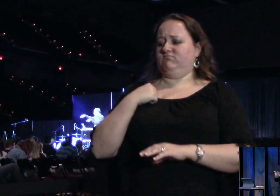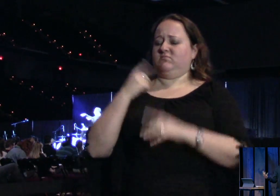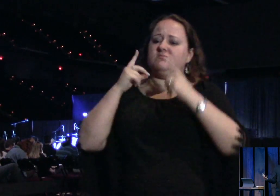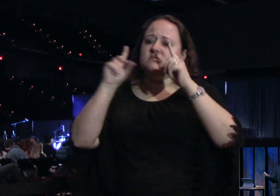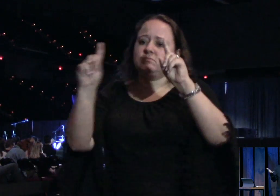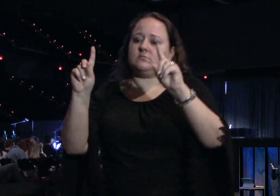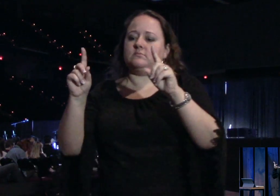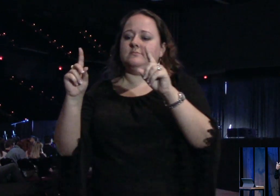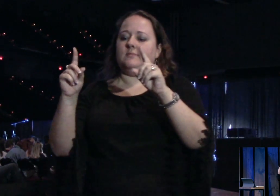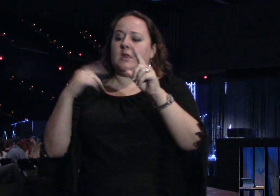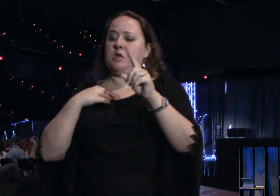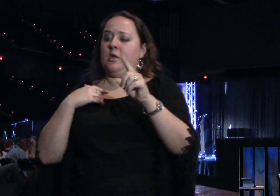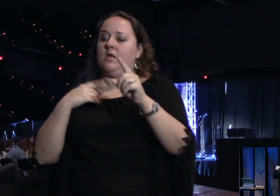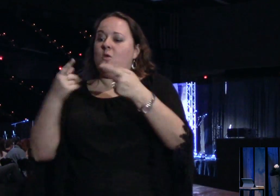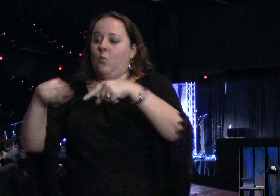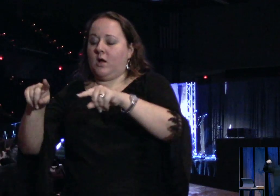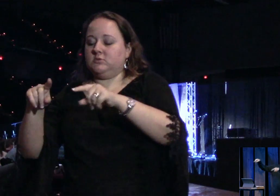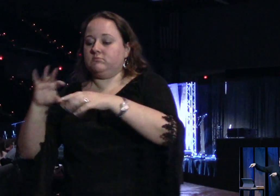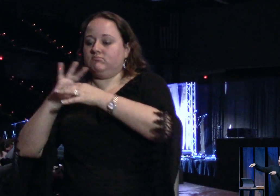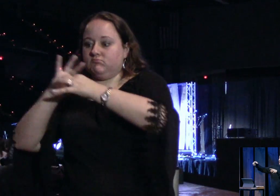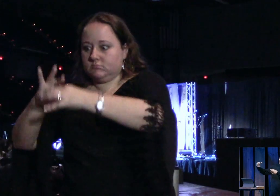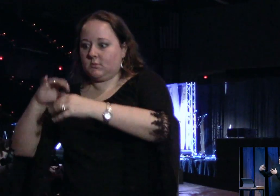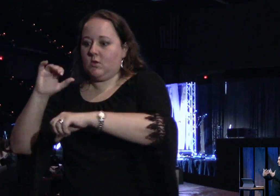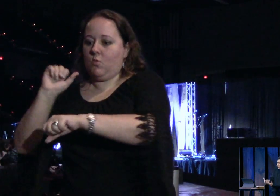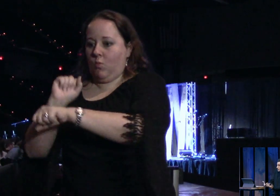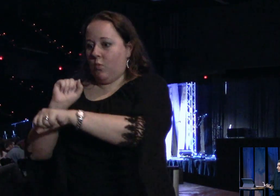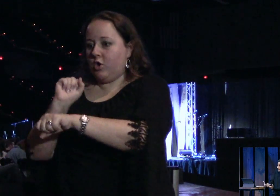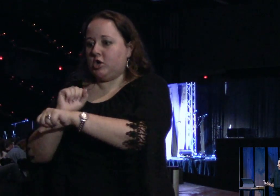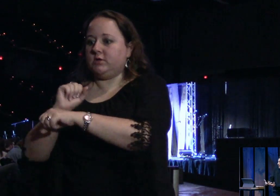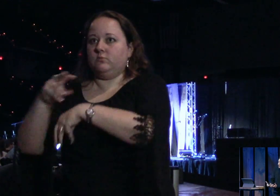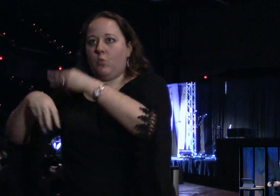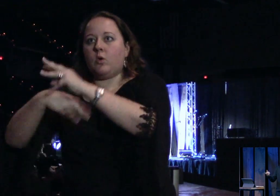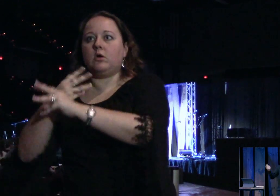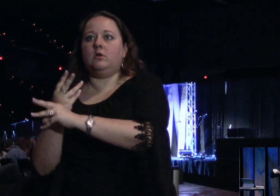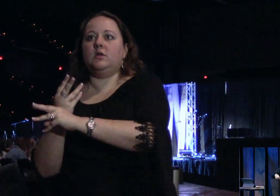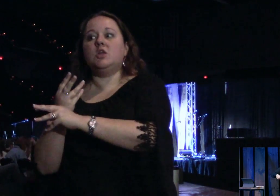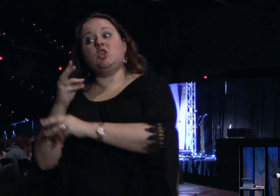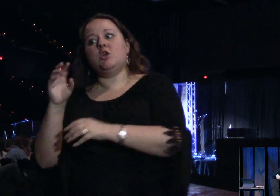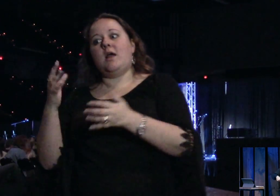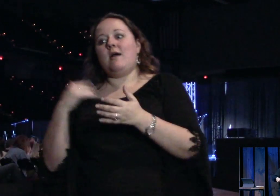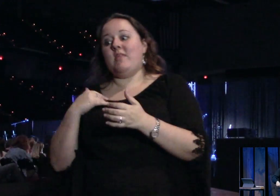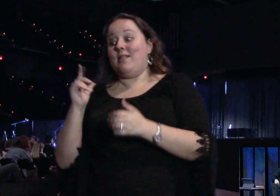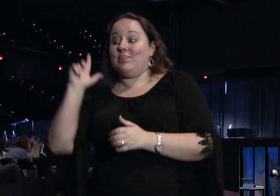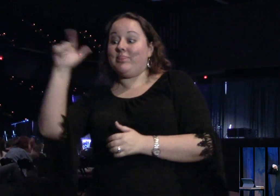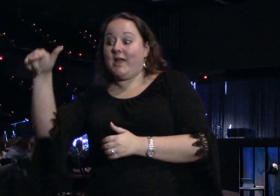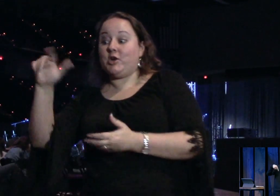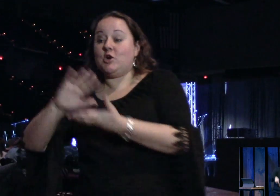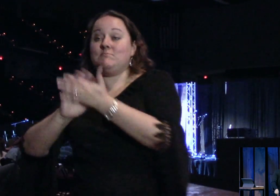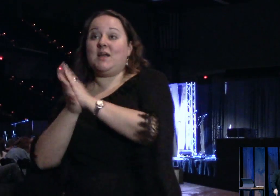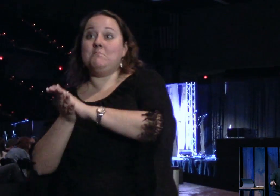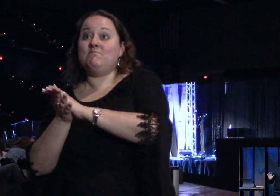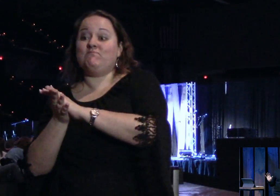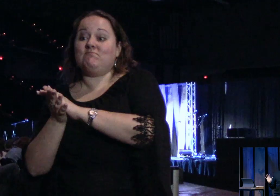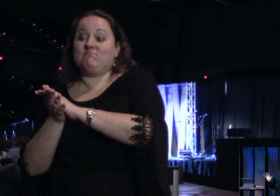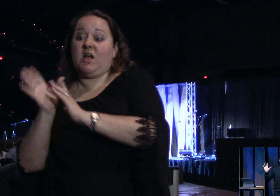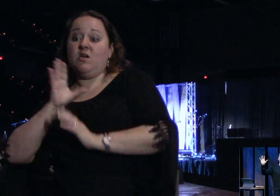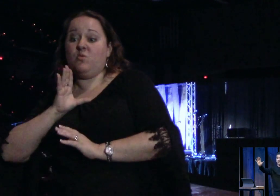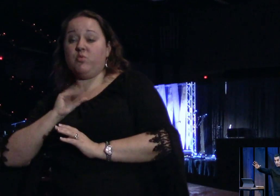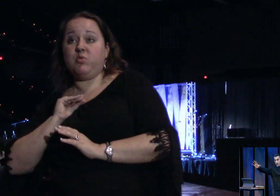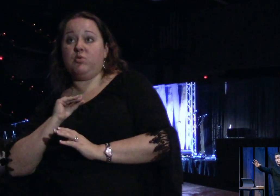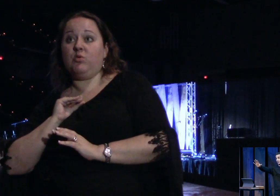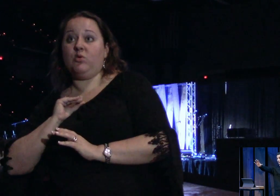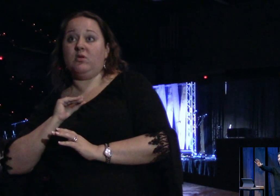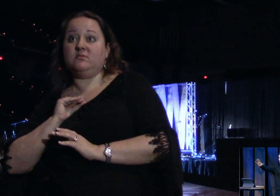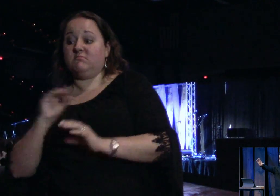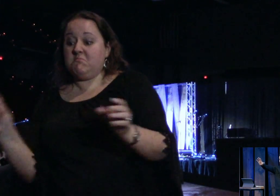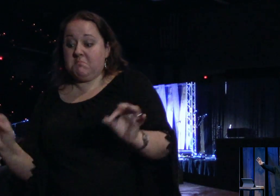satisfaction and fulfillment under the sun, and in the end you end up frustratingly empty, don't you want to know about that now while you still have a